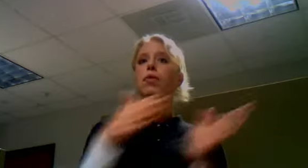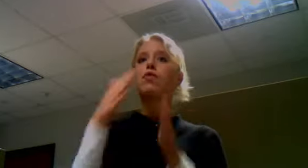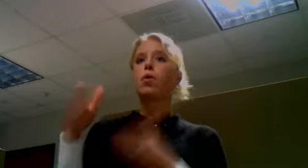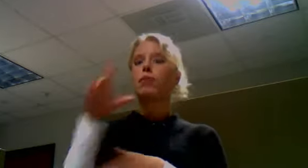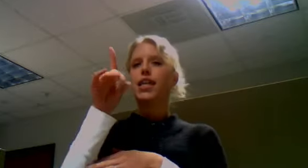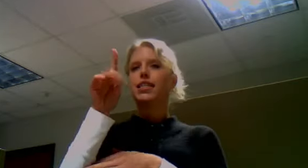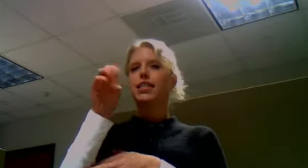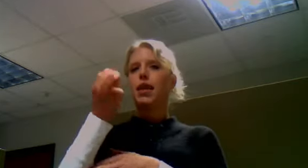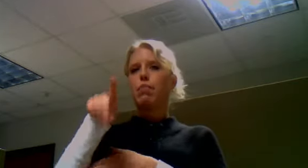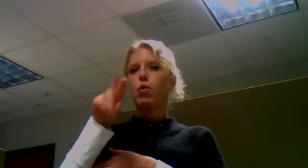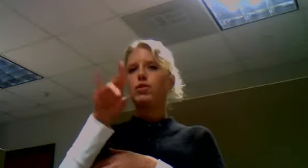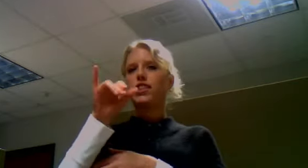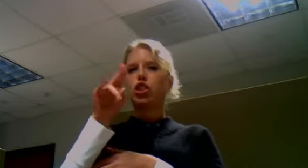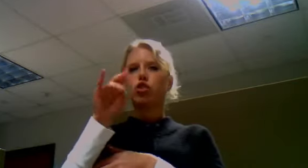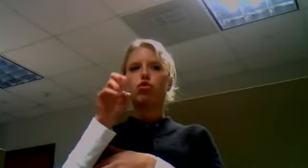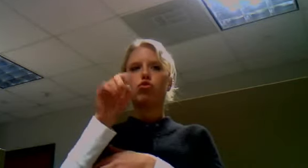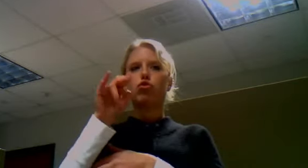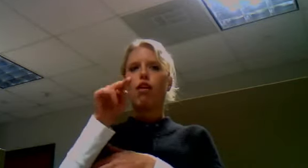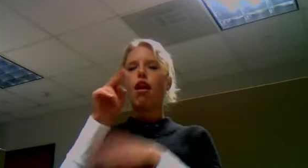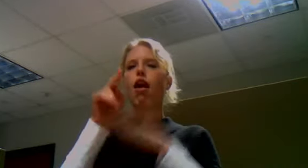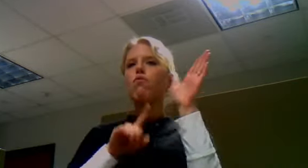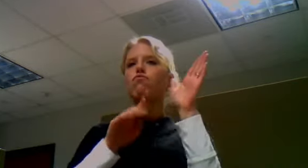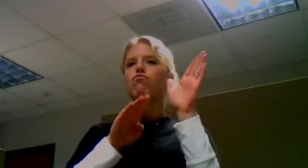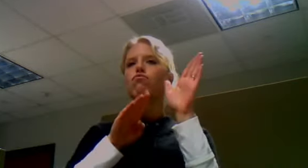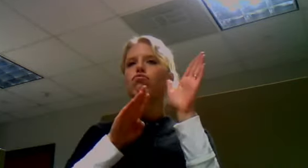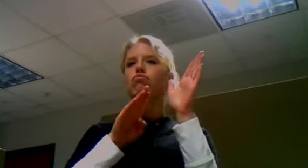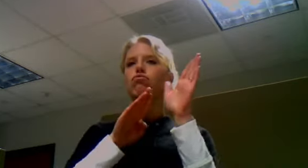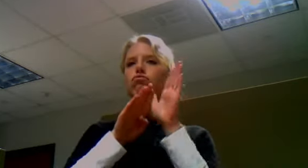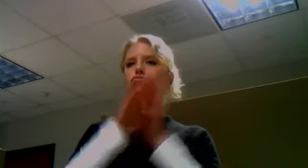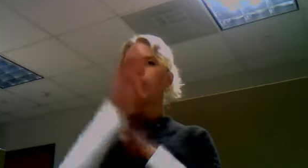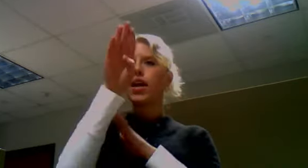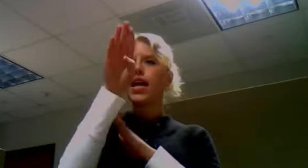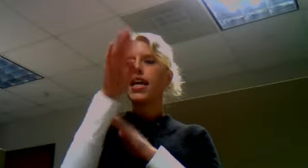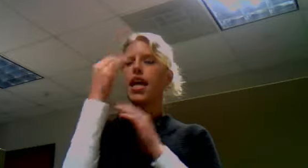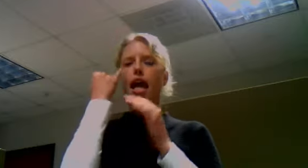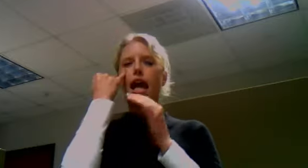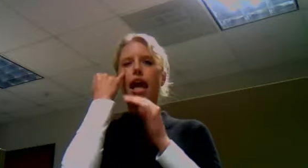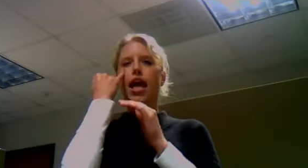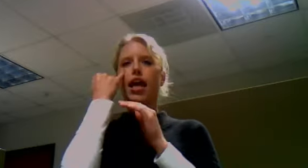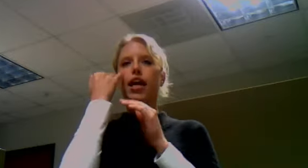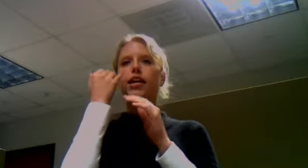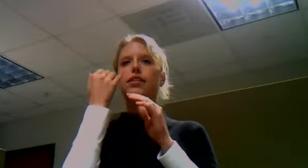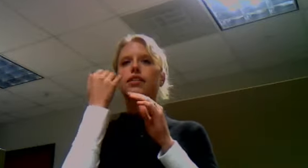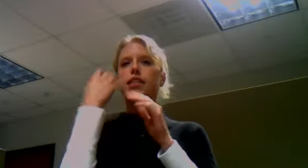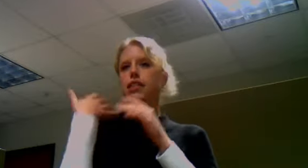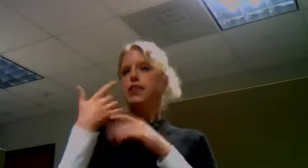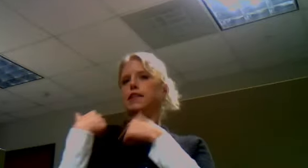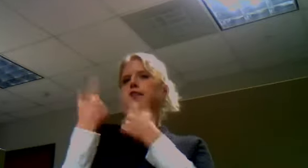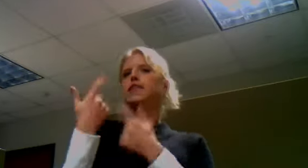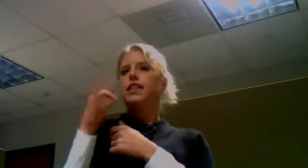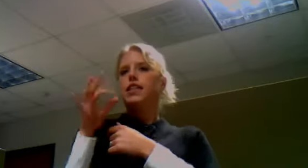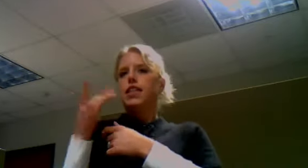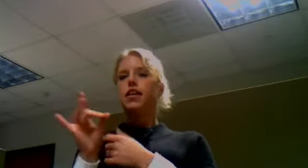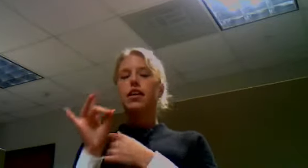years. If you know nothing about China and Soviet Union, other than the fact about their telephones, you would have made